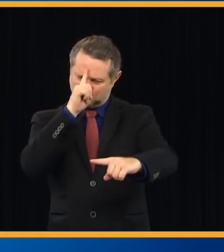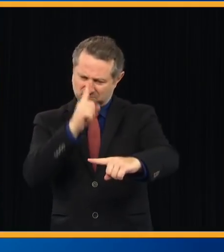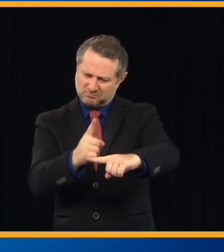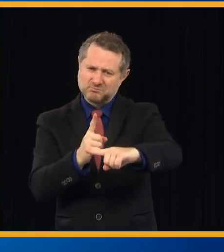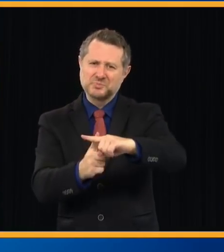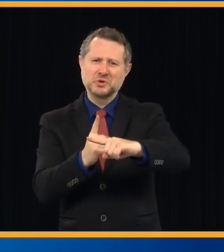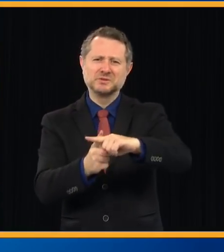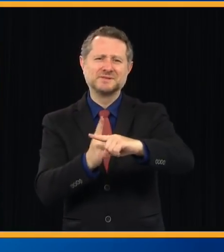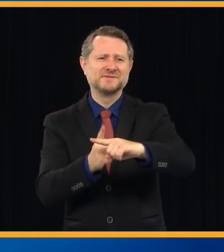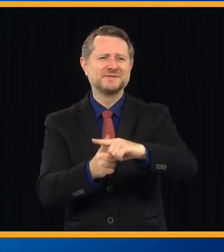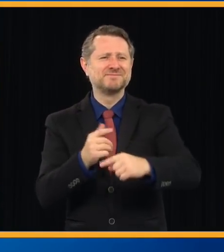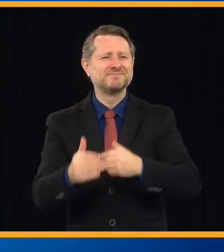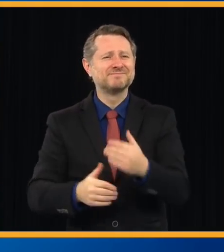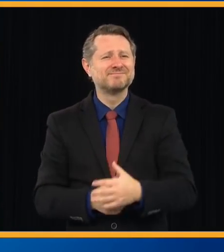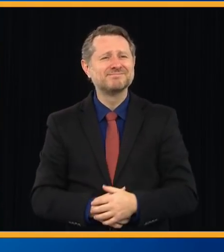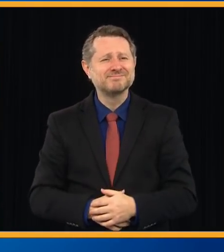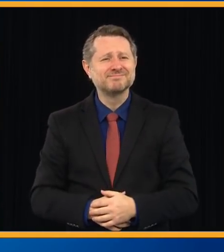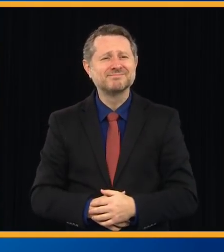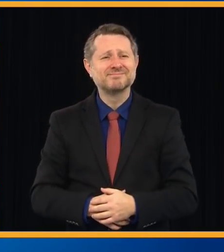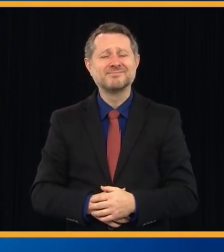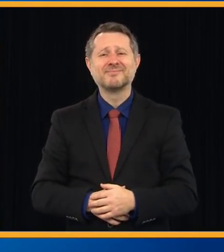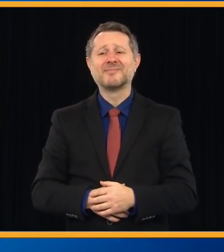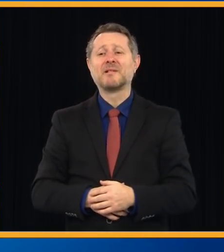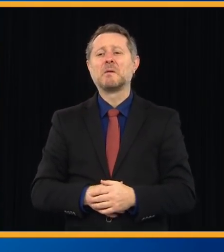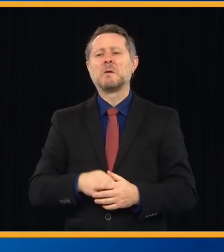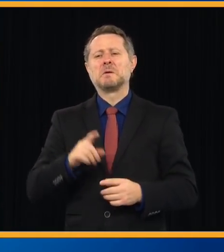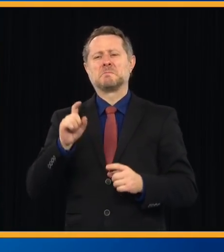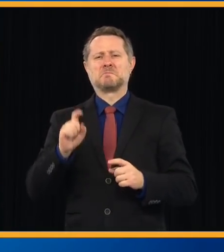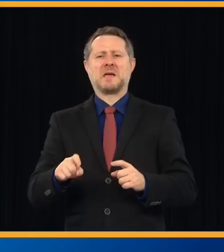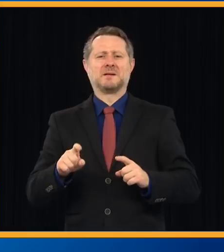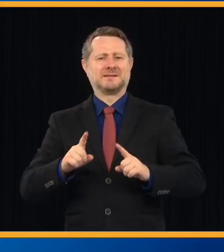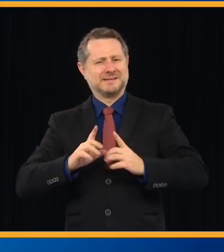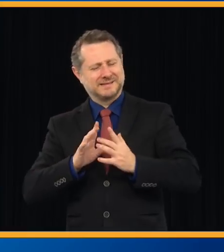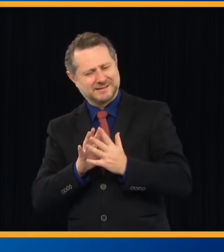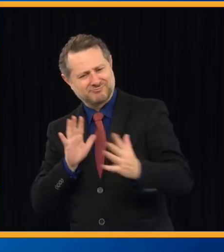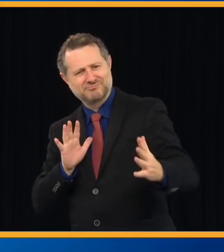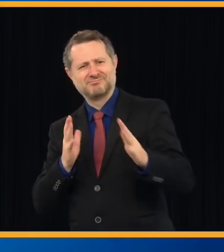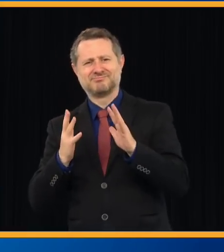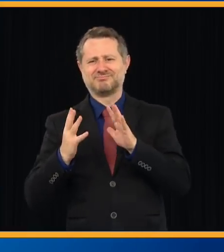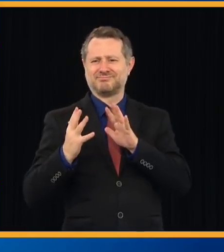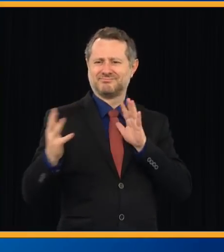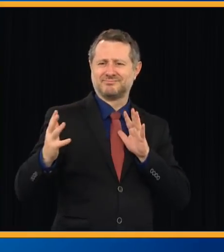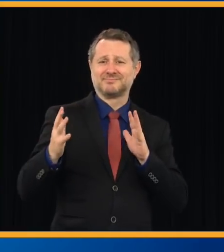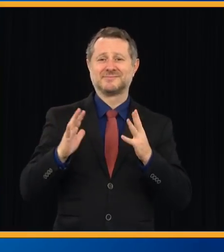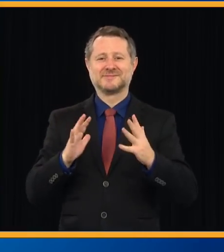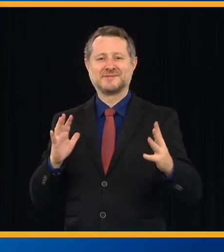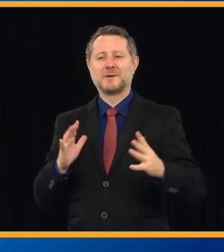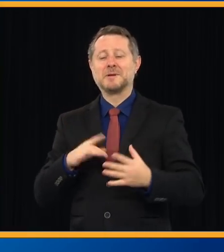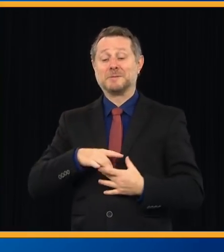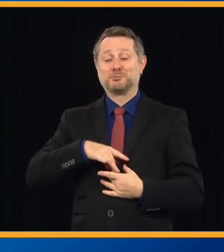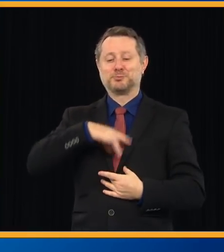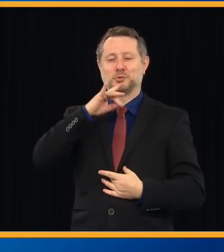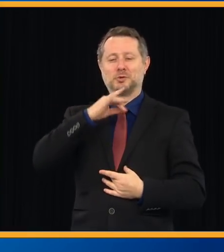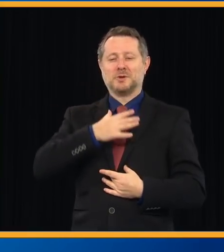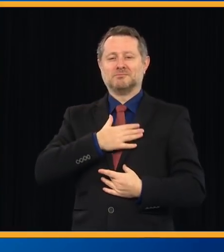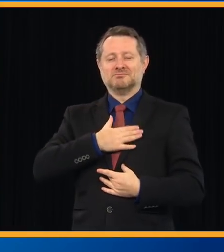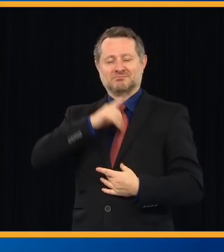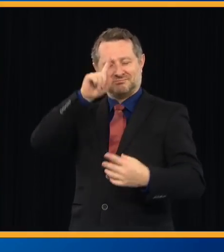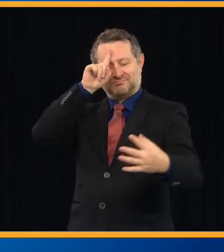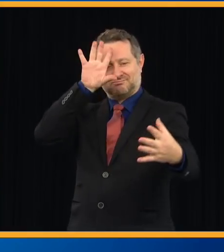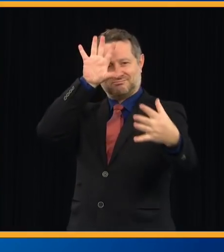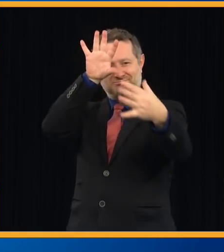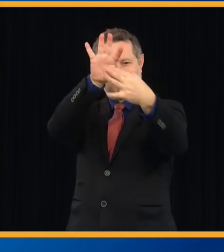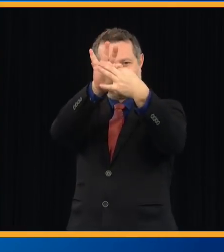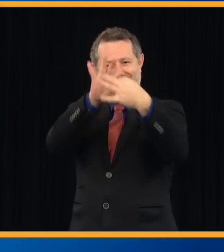stay positive. We stay socially distanced, but we stay spiritually connected.